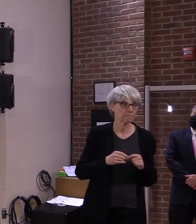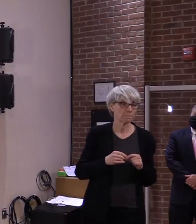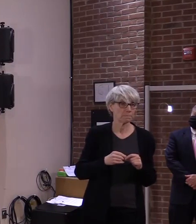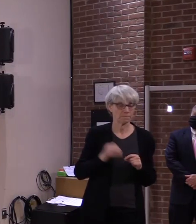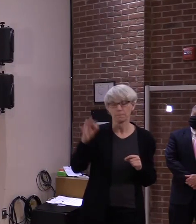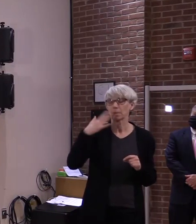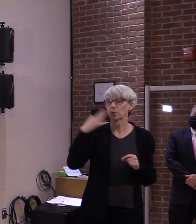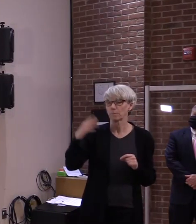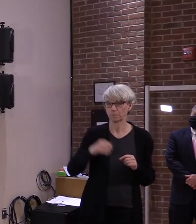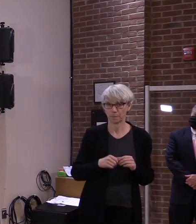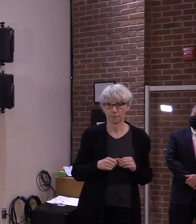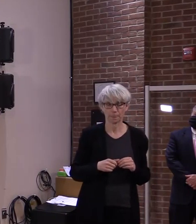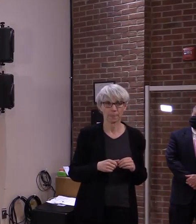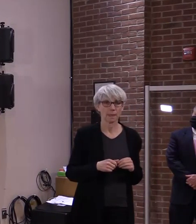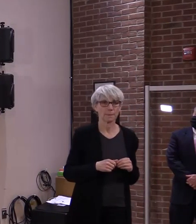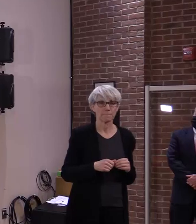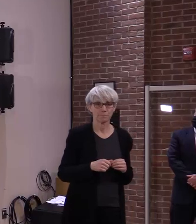Thank you.